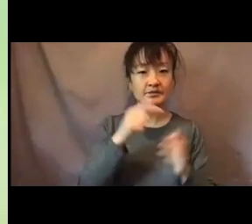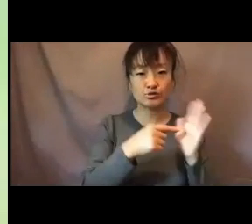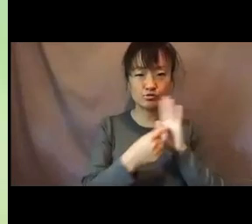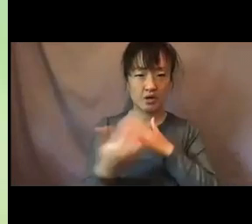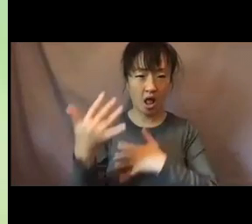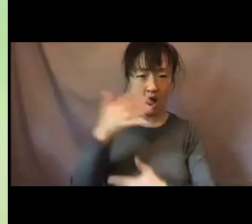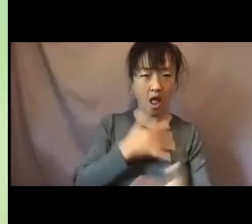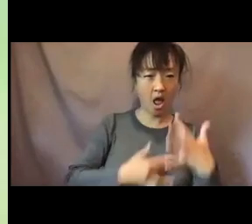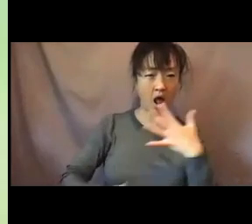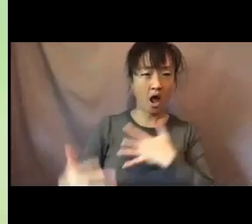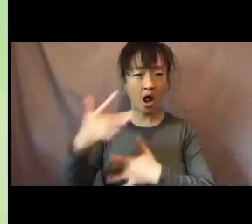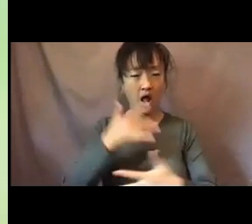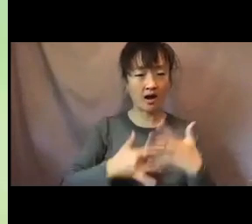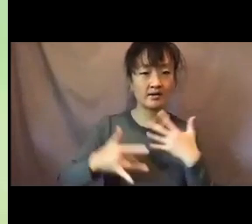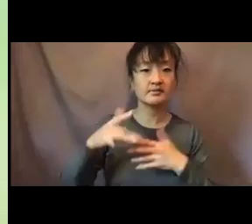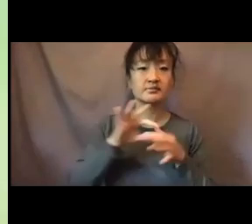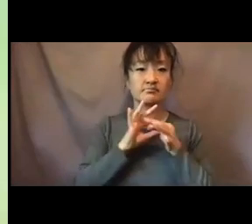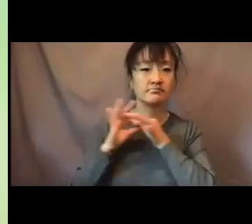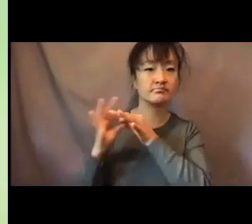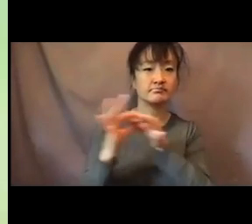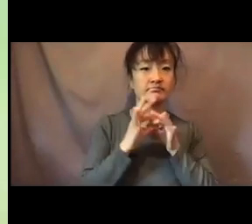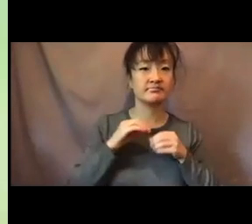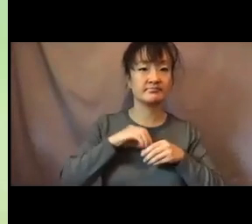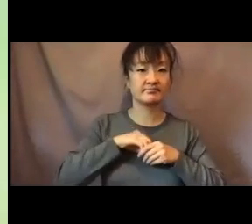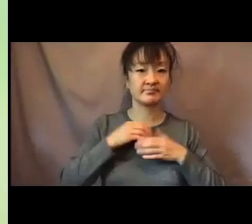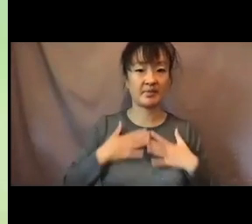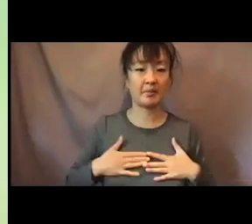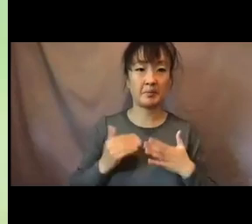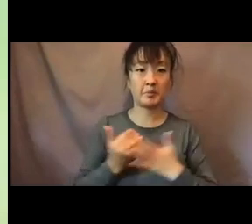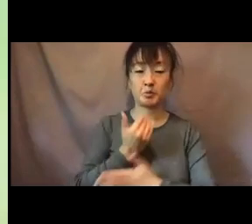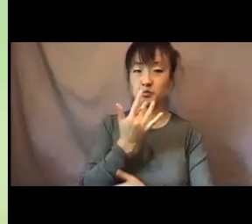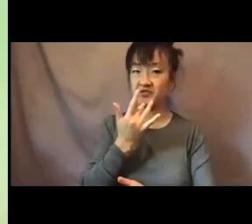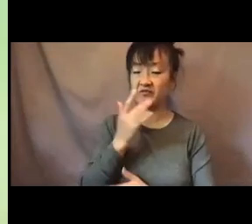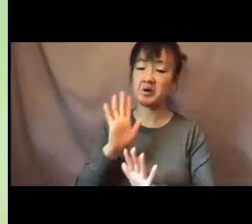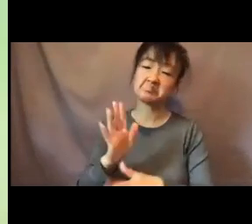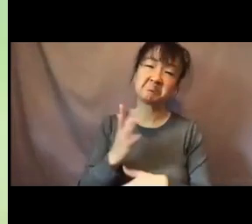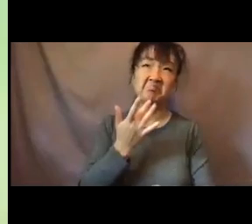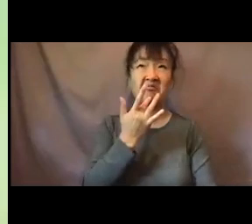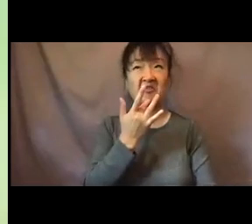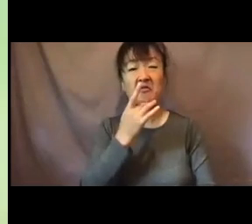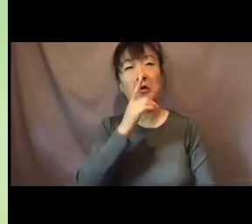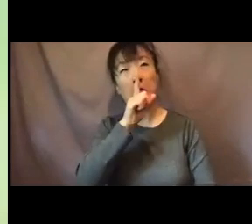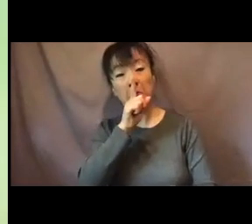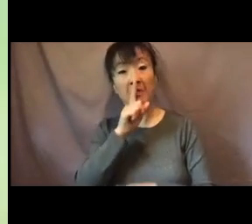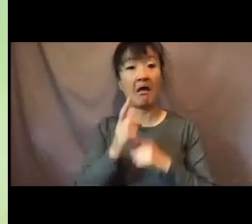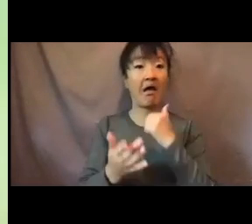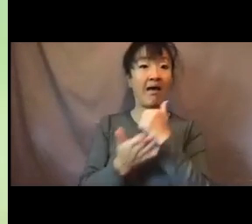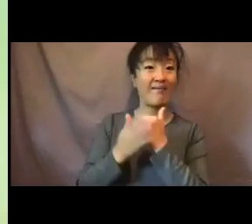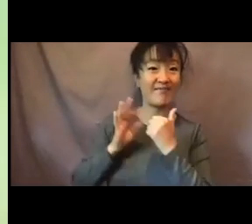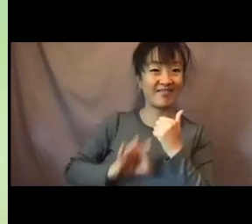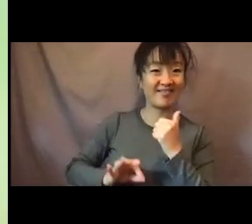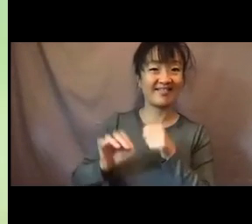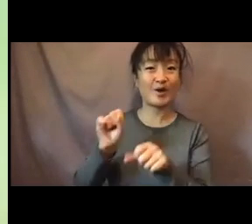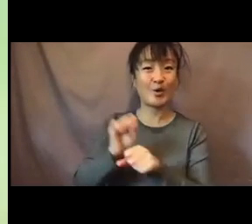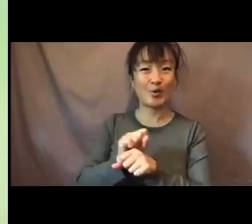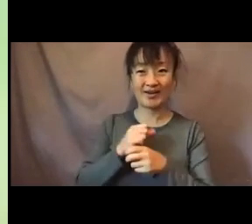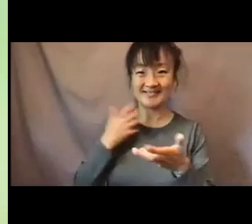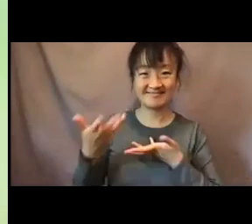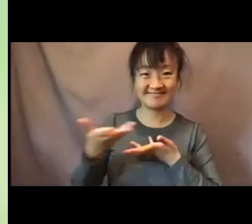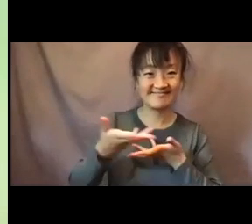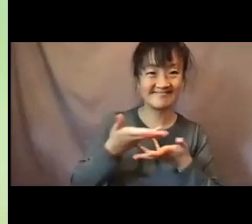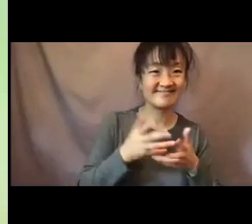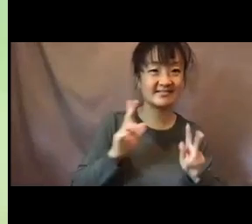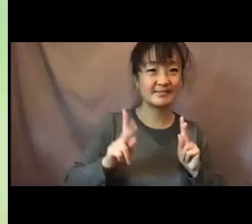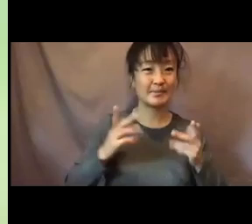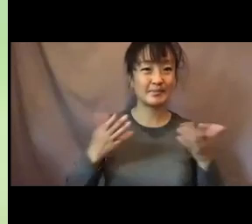the body. And then my new favorite, not a new favorite, but one that's very helpful when you're working with folks here in New York that are not